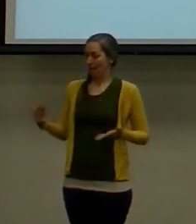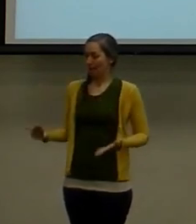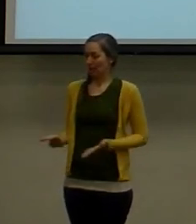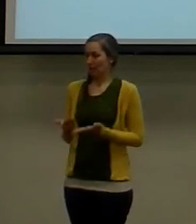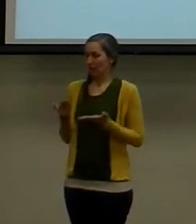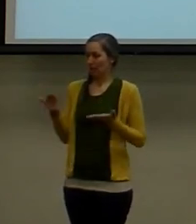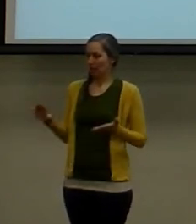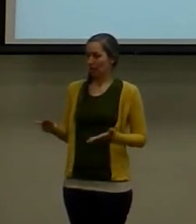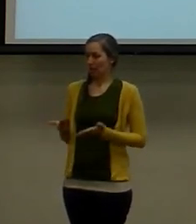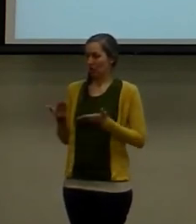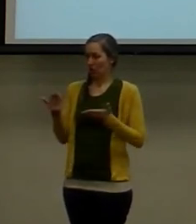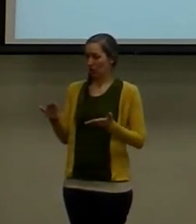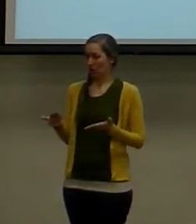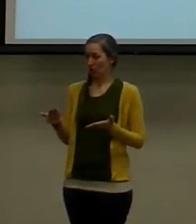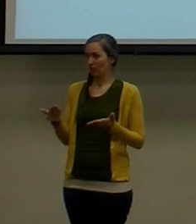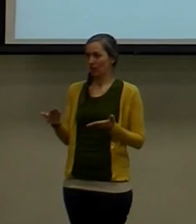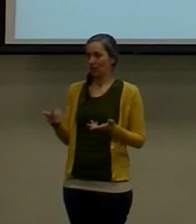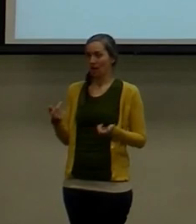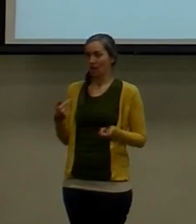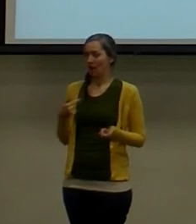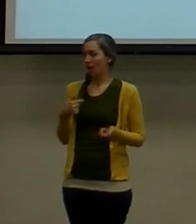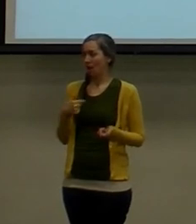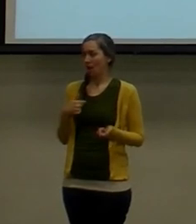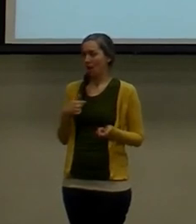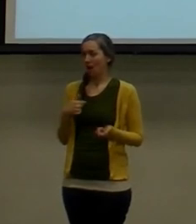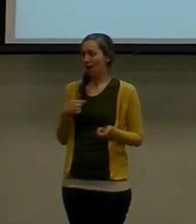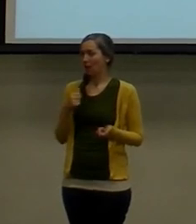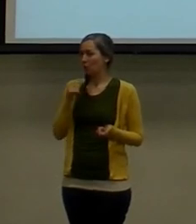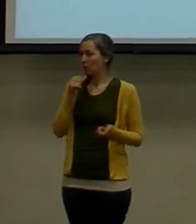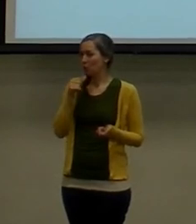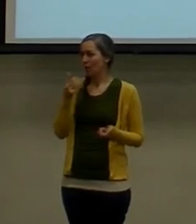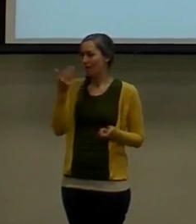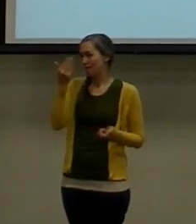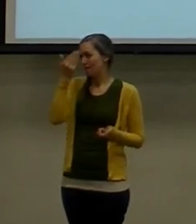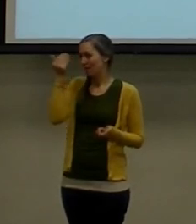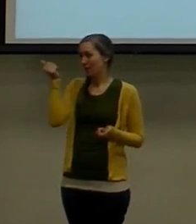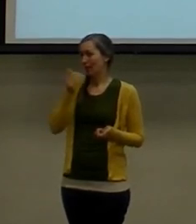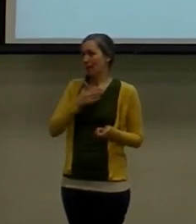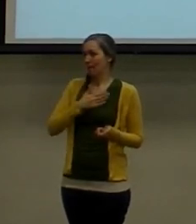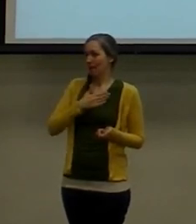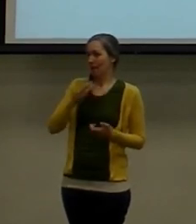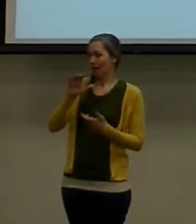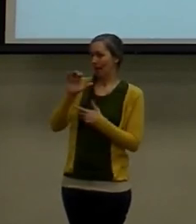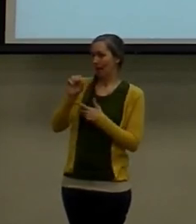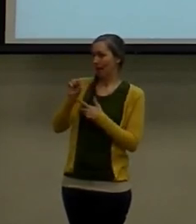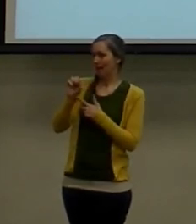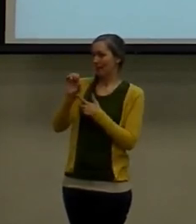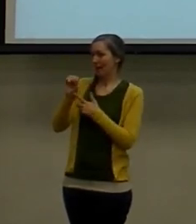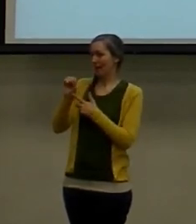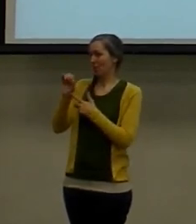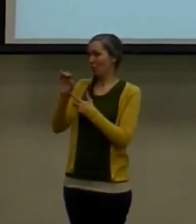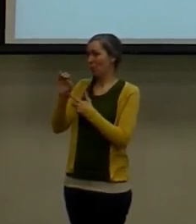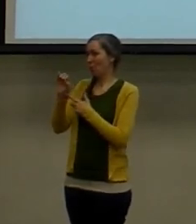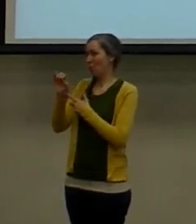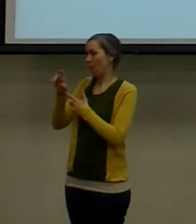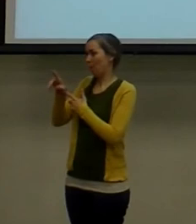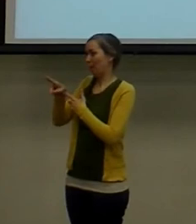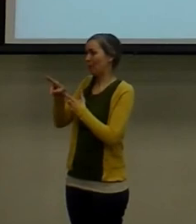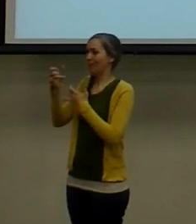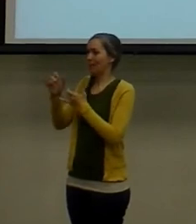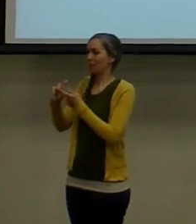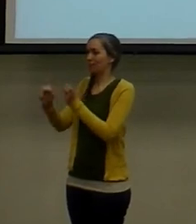back. I do not forget my SSOP. Now they changed it to